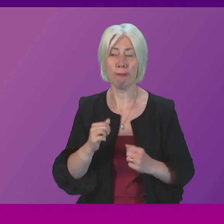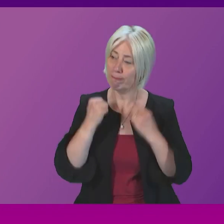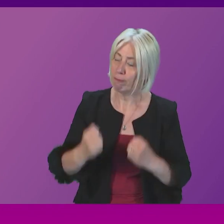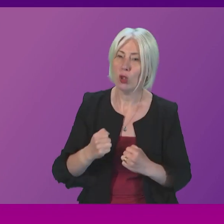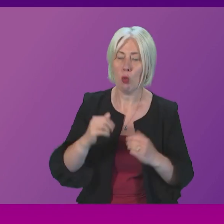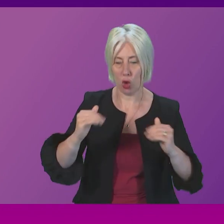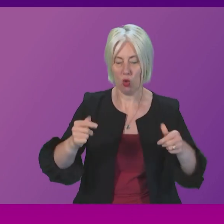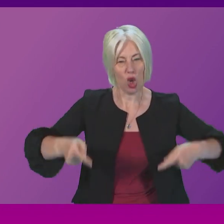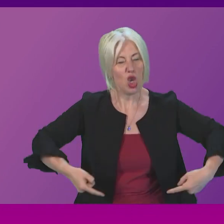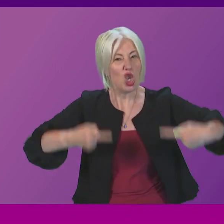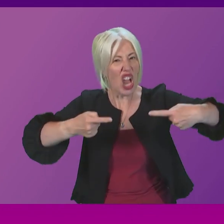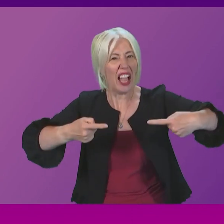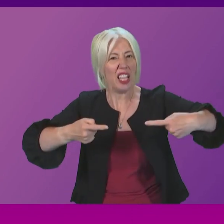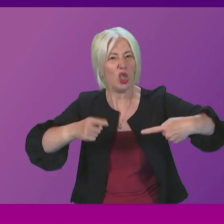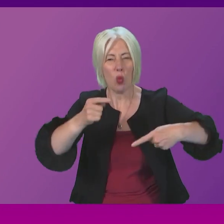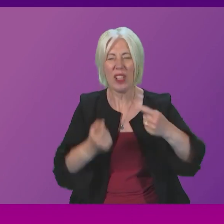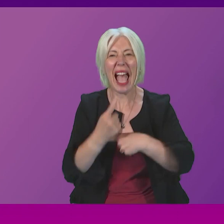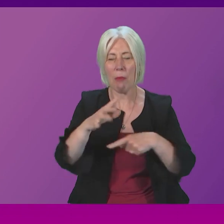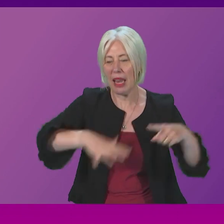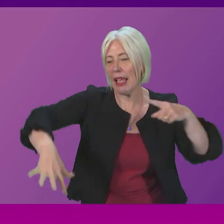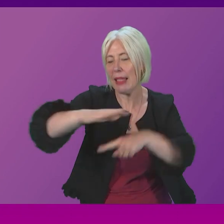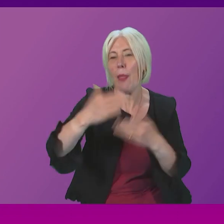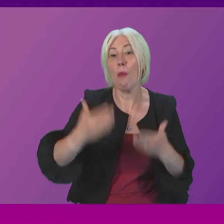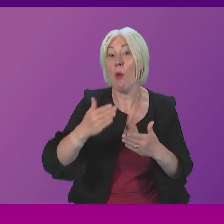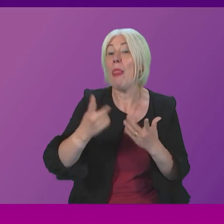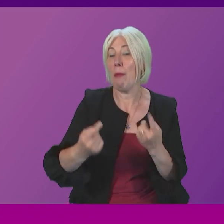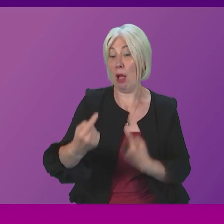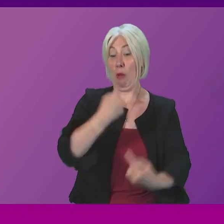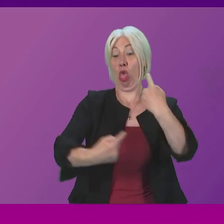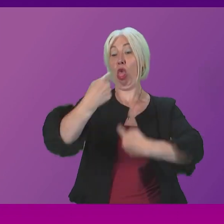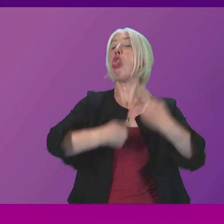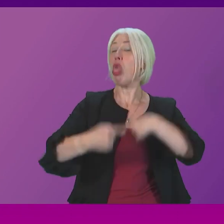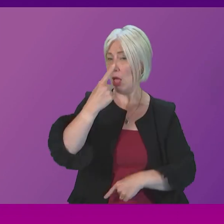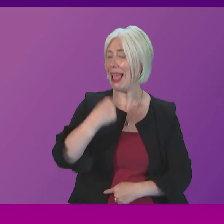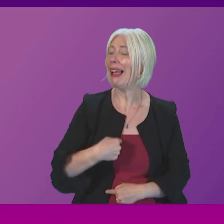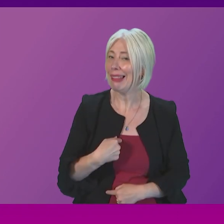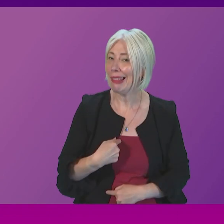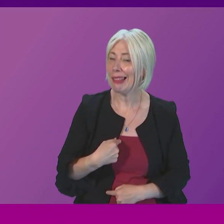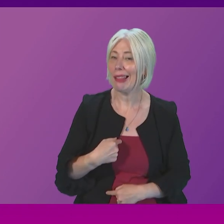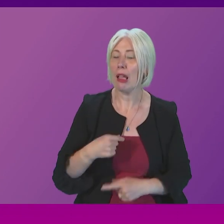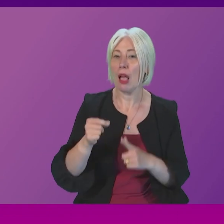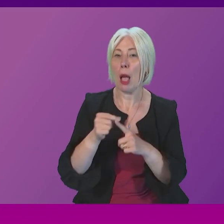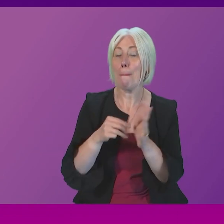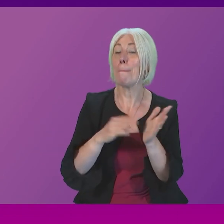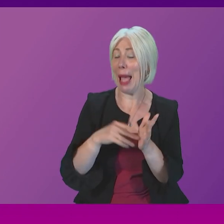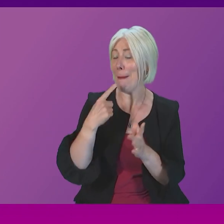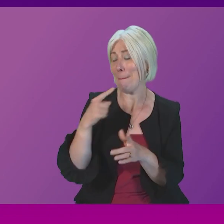the status quo, you become a target. And because, as my colleague Pam said, you